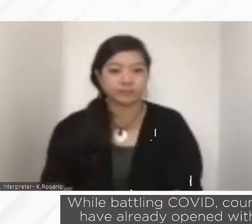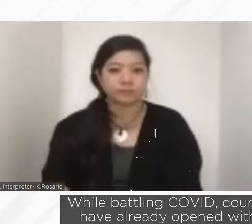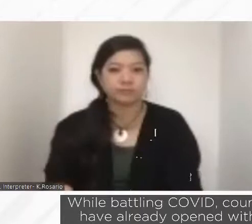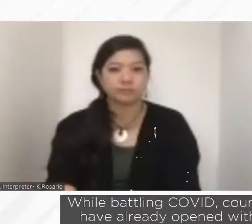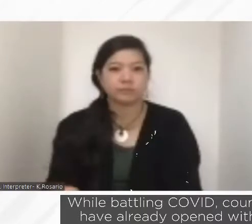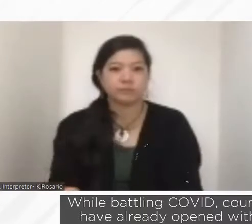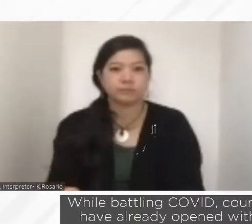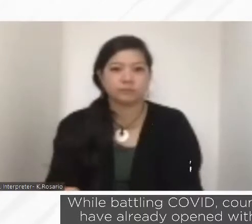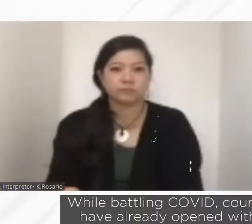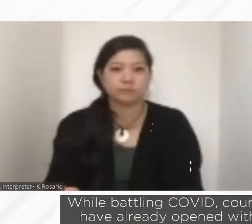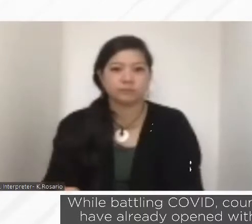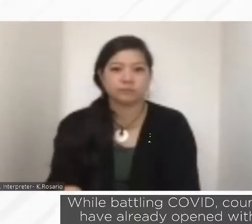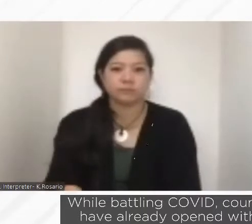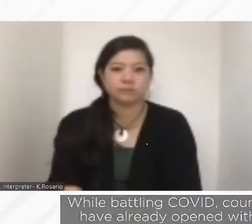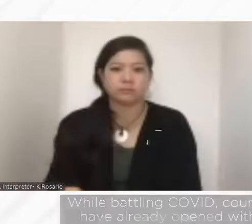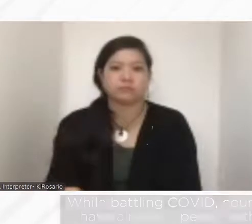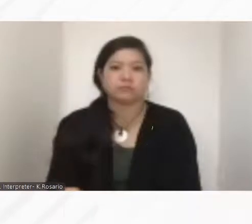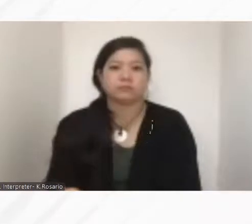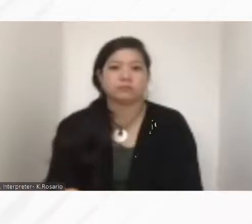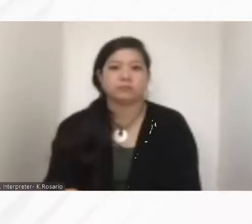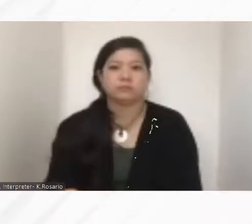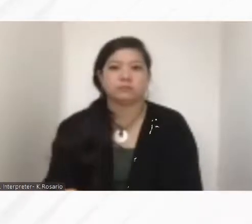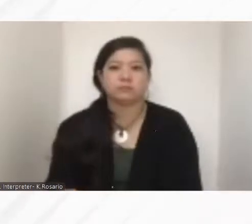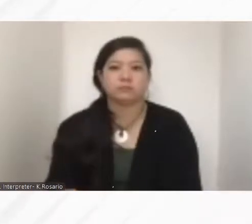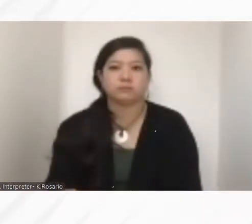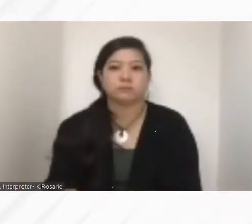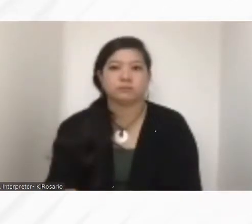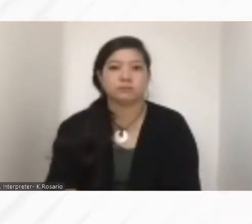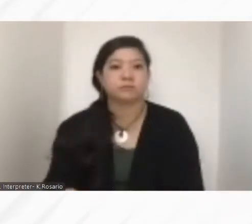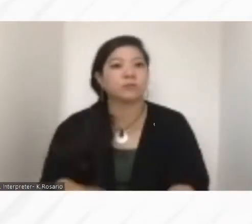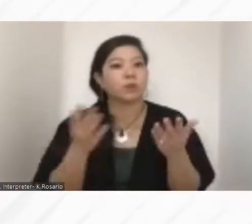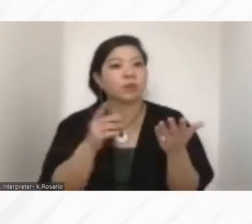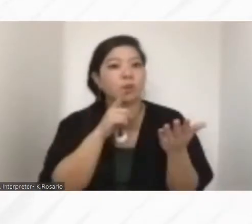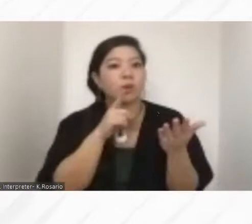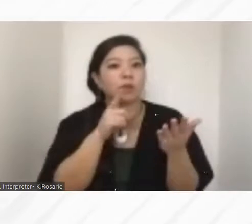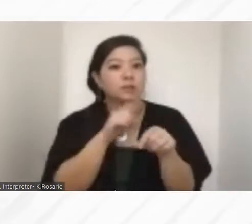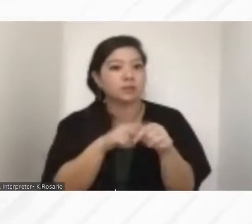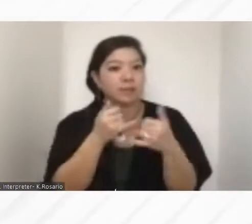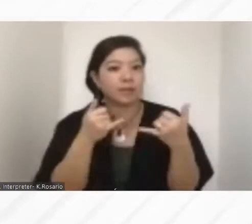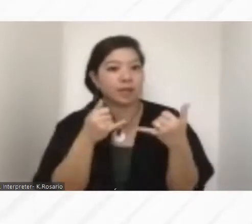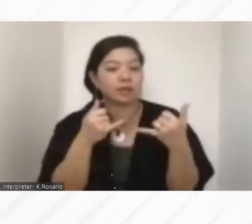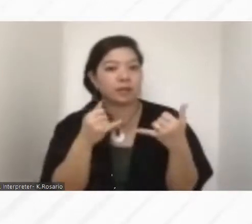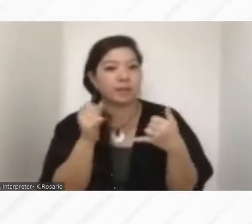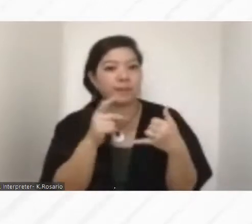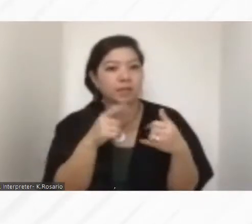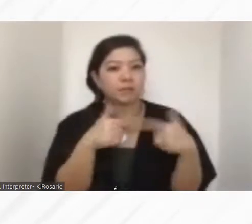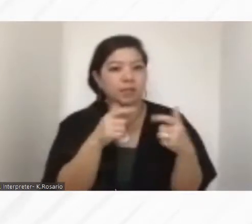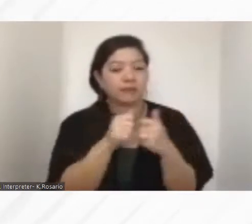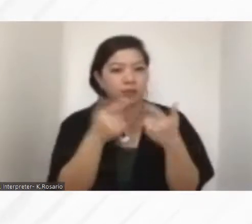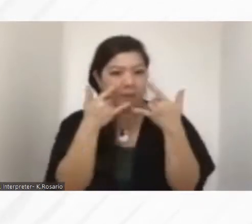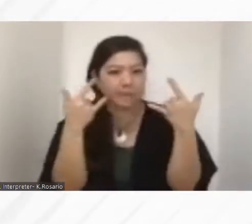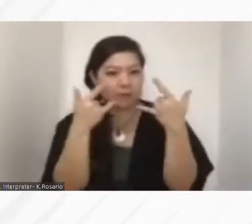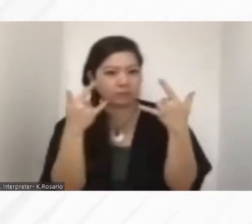Thank you, Dr. Adams. Next question. What is a realistic timeline of getting back to life without masks and all the requirements of COVID?